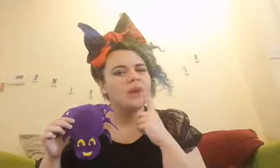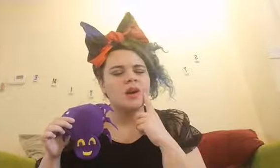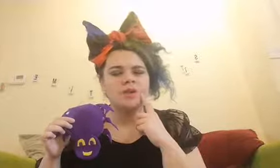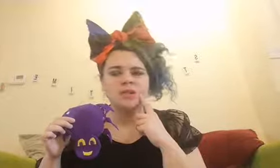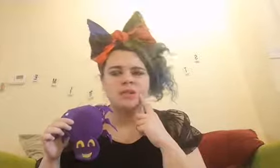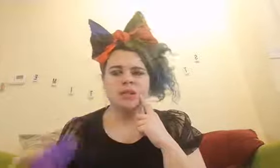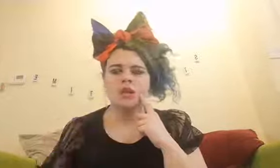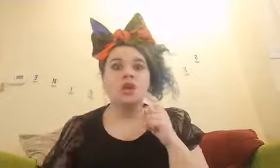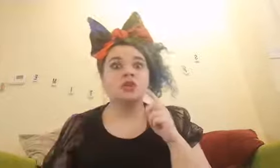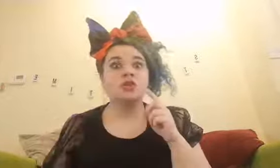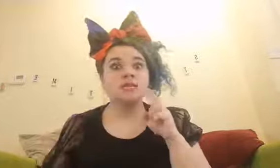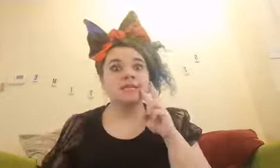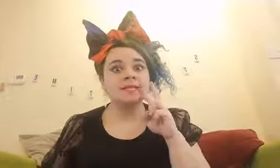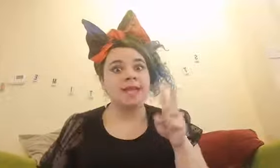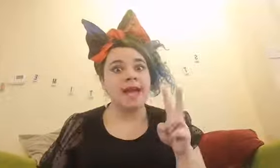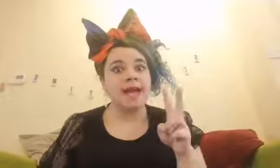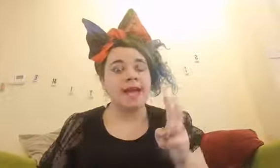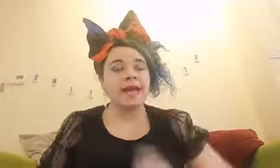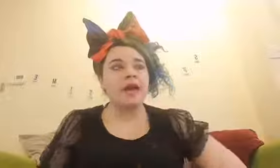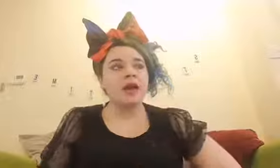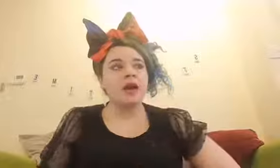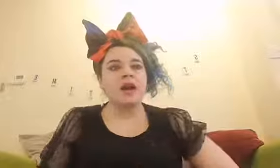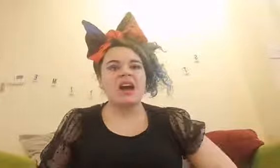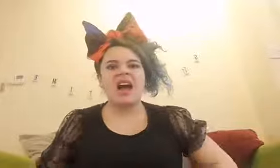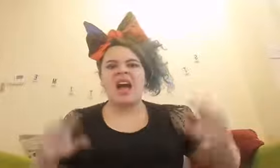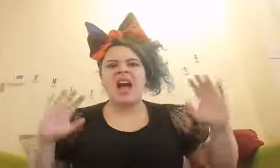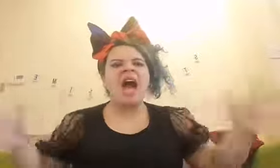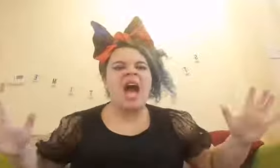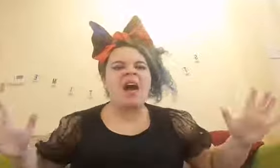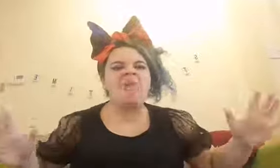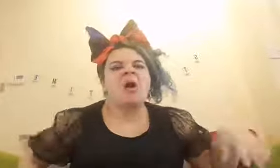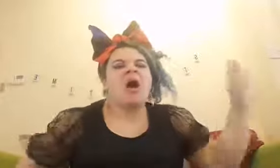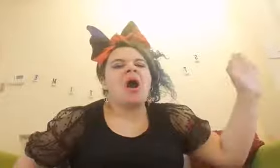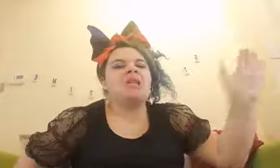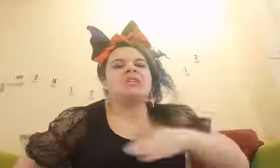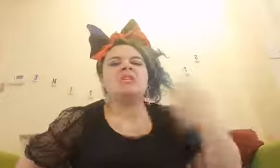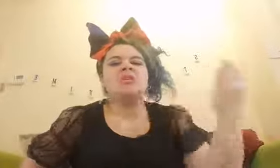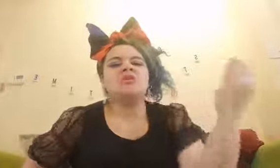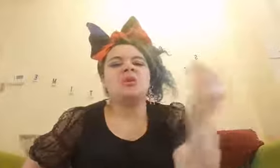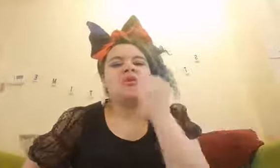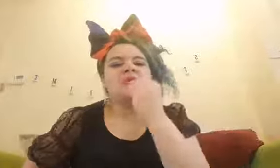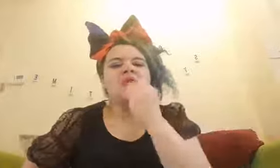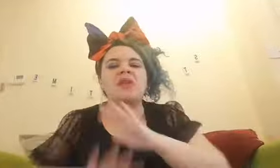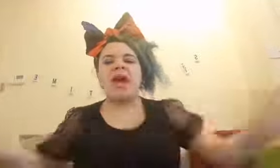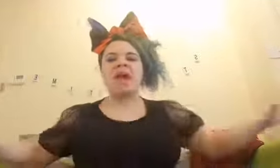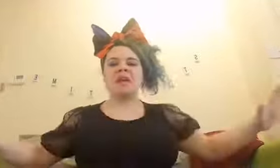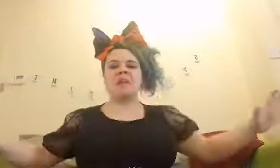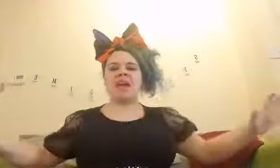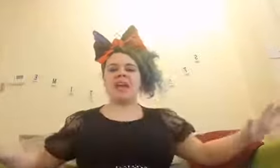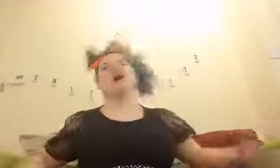I wonder, should he say, "Ha! I didn't want your food anyway! Ha ha